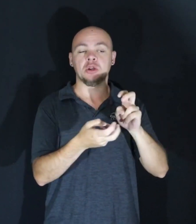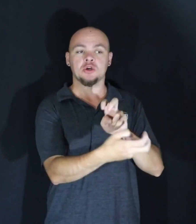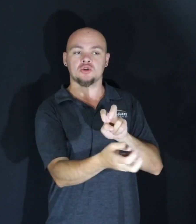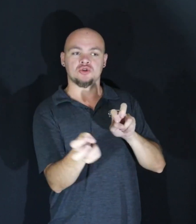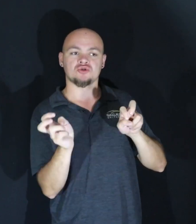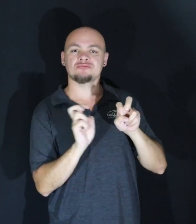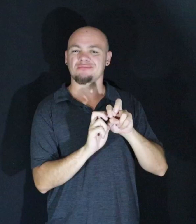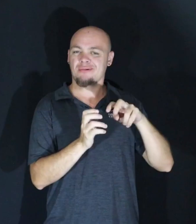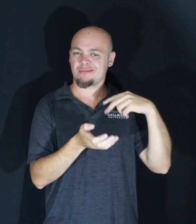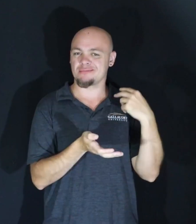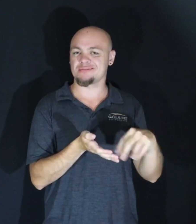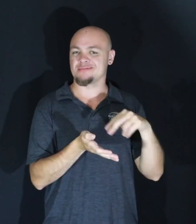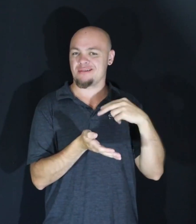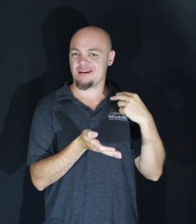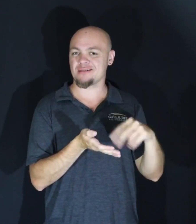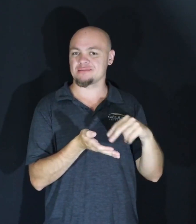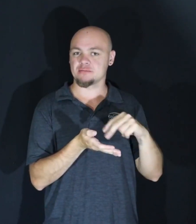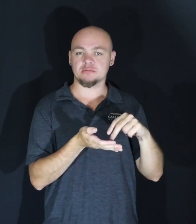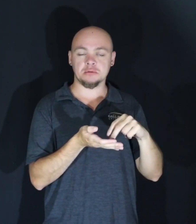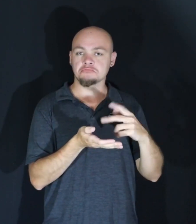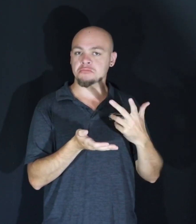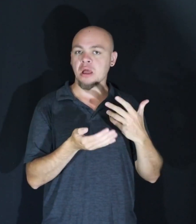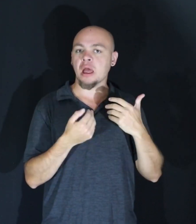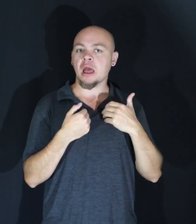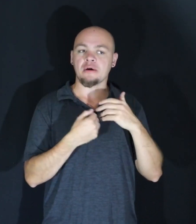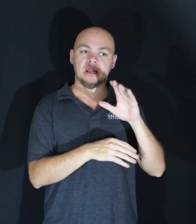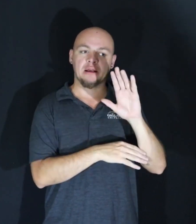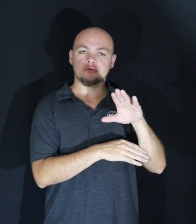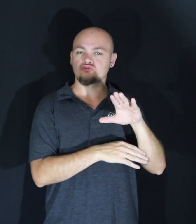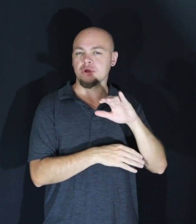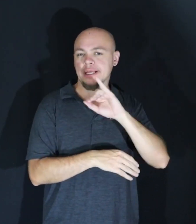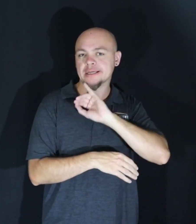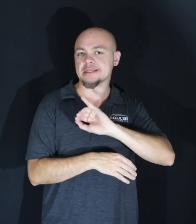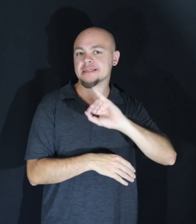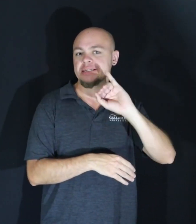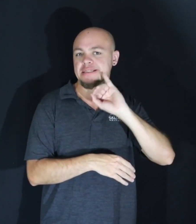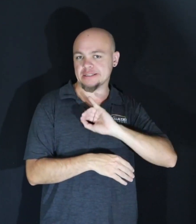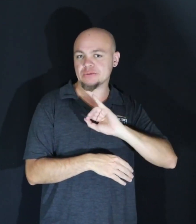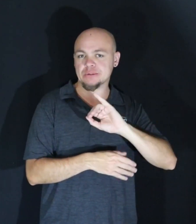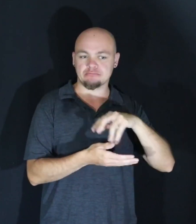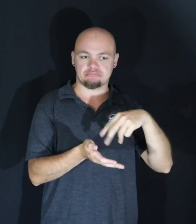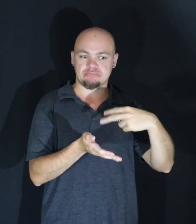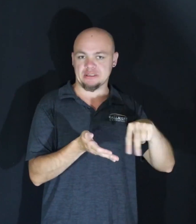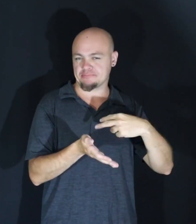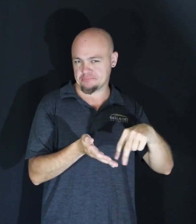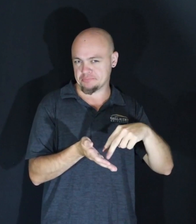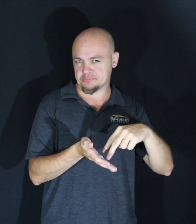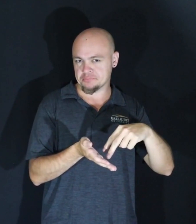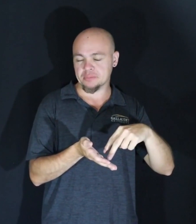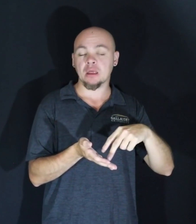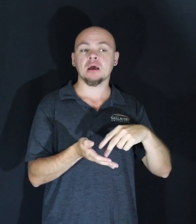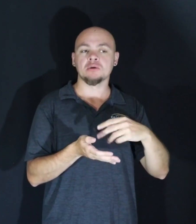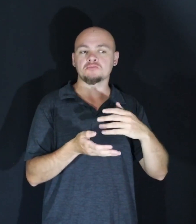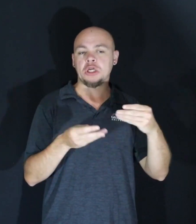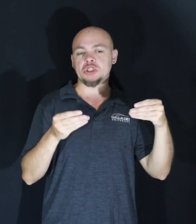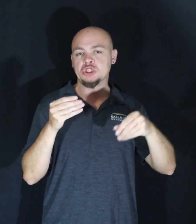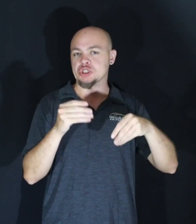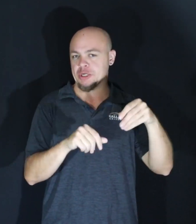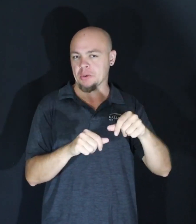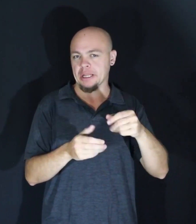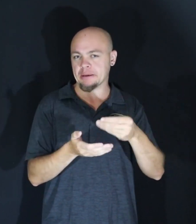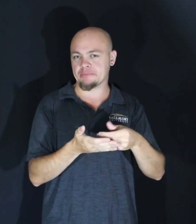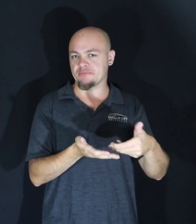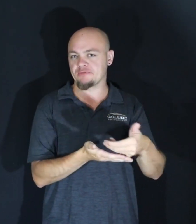circle. We arranged an afternoon of Israeli dancing in Lucy's memory, a charity fundraiser. It